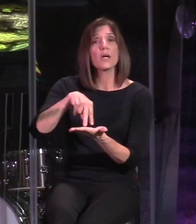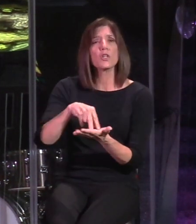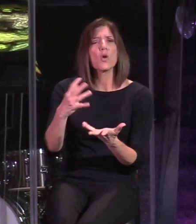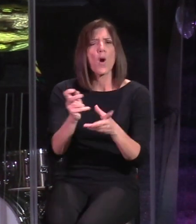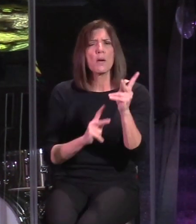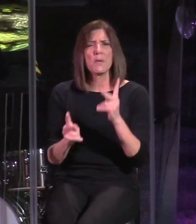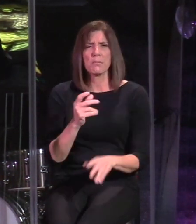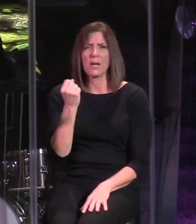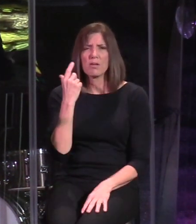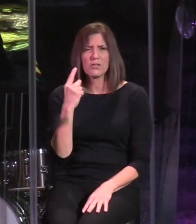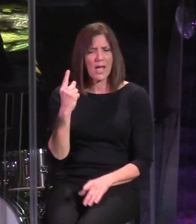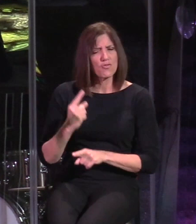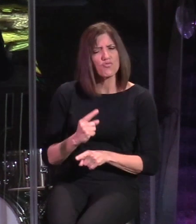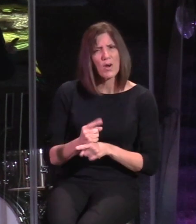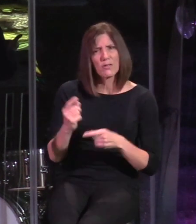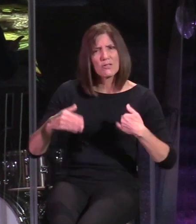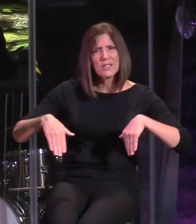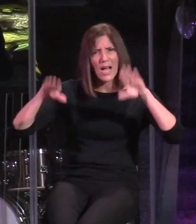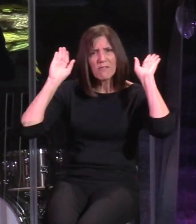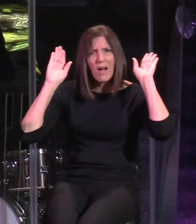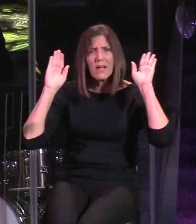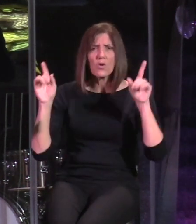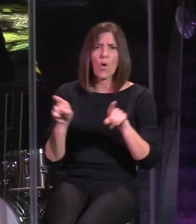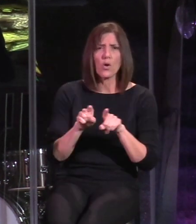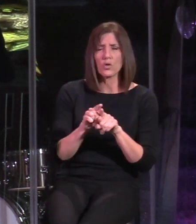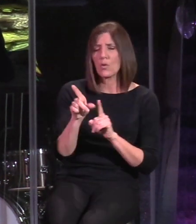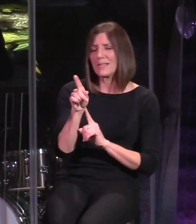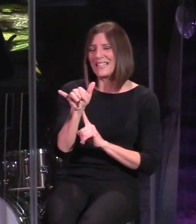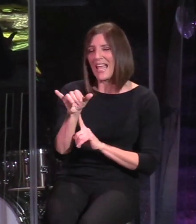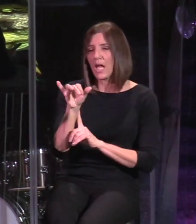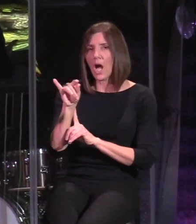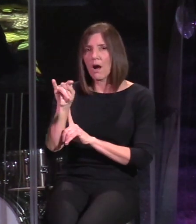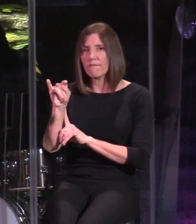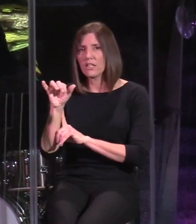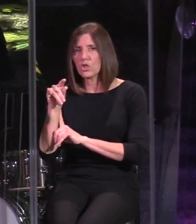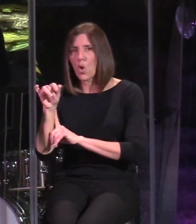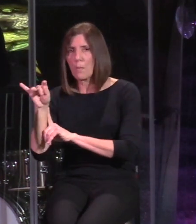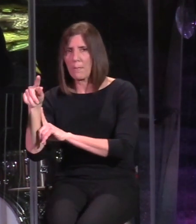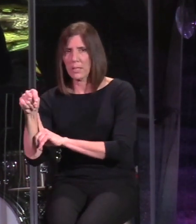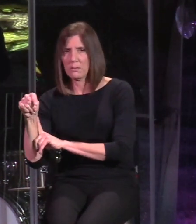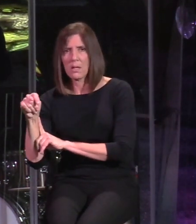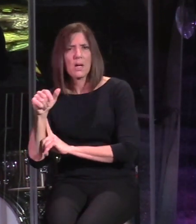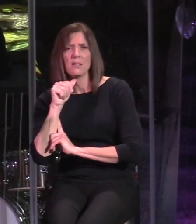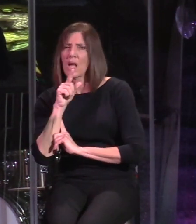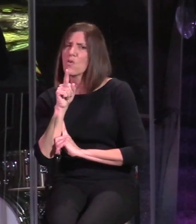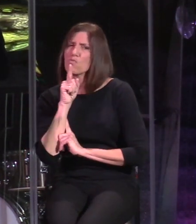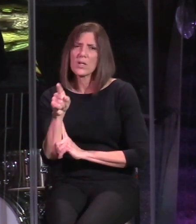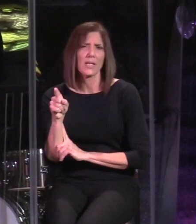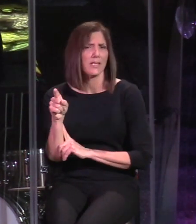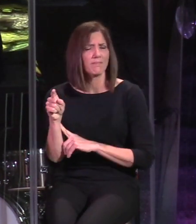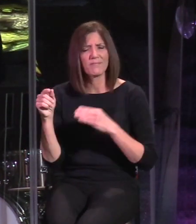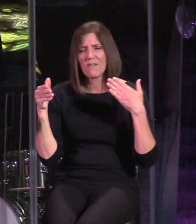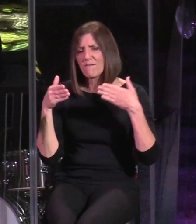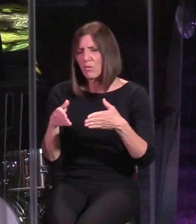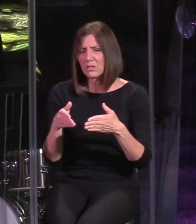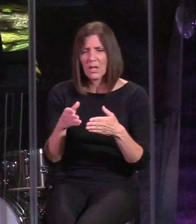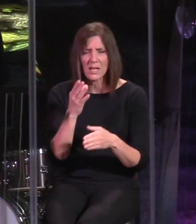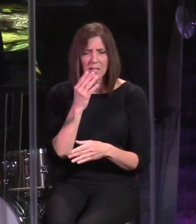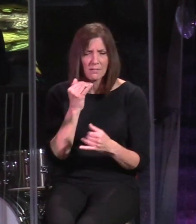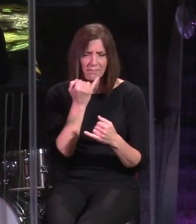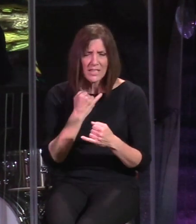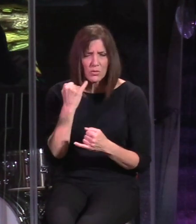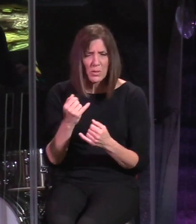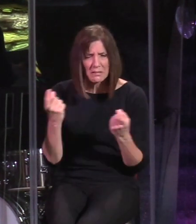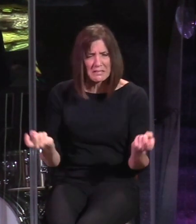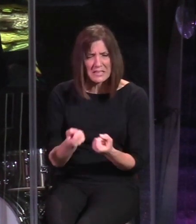regular sacrifices, as well as the Day of Atonement, those things weren't fully dealing with the Israelites' sin. There